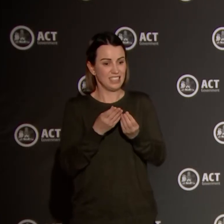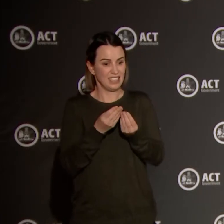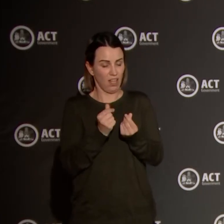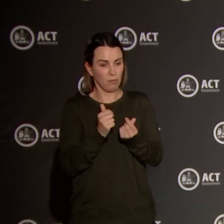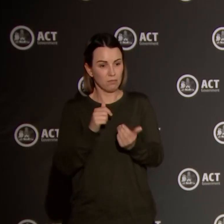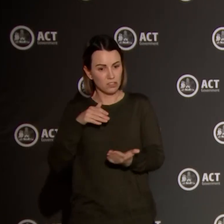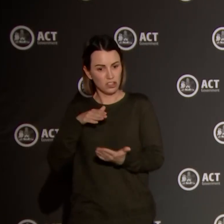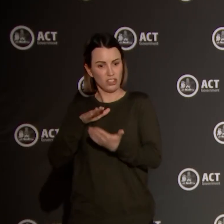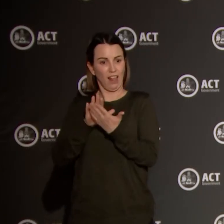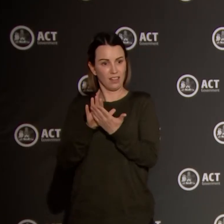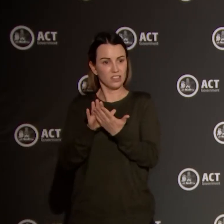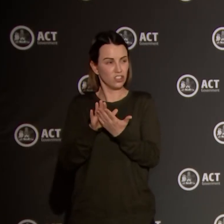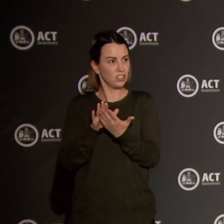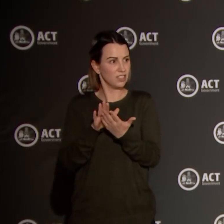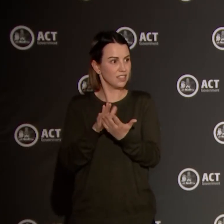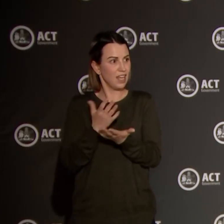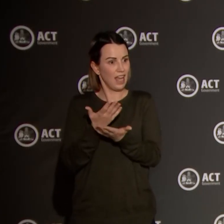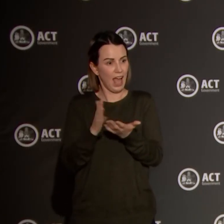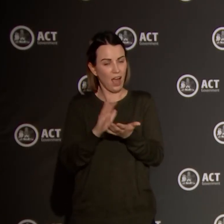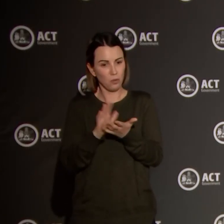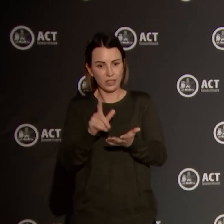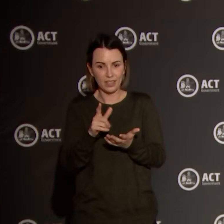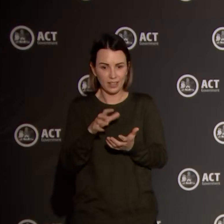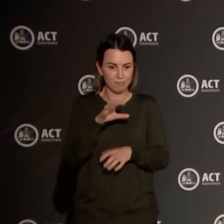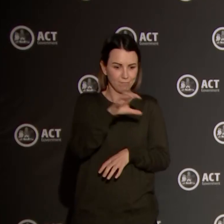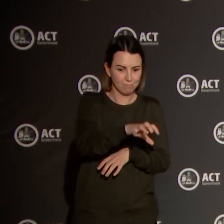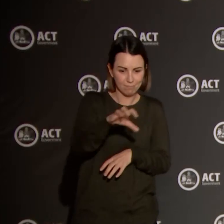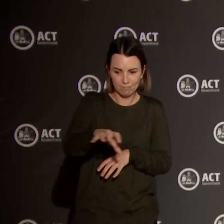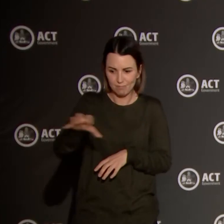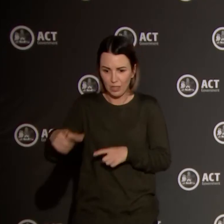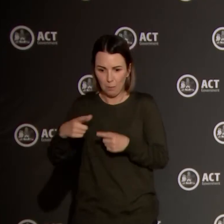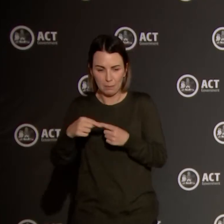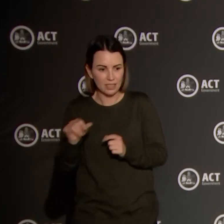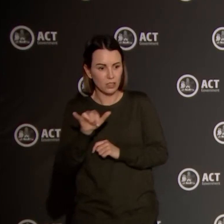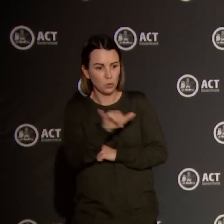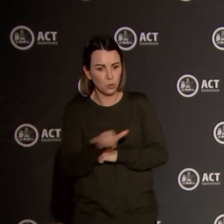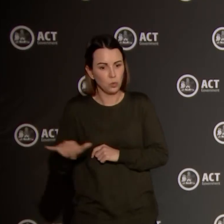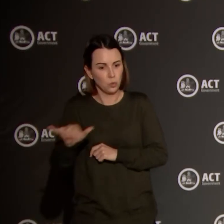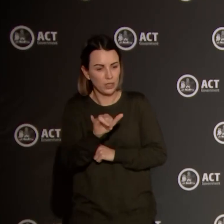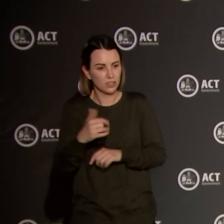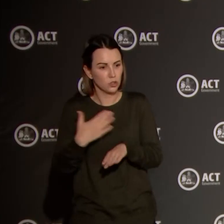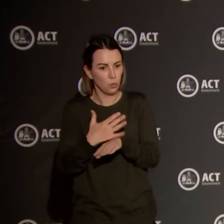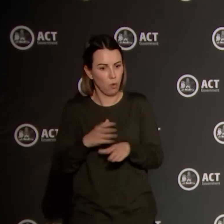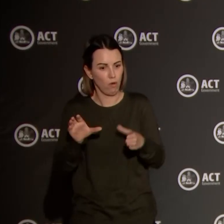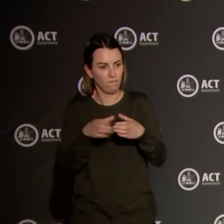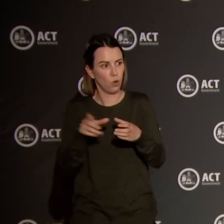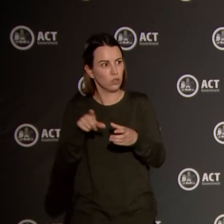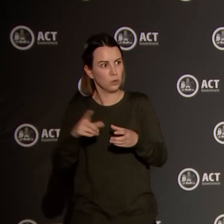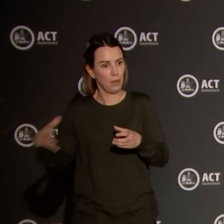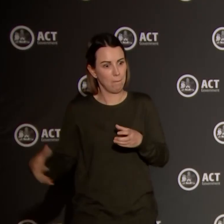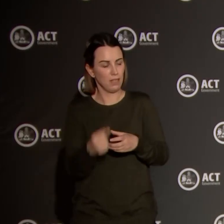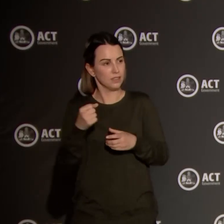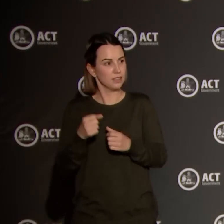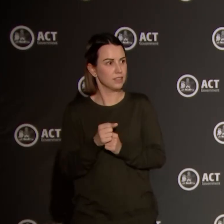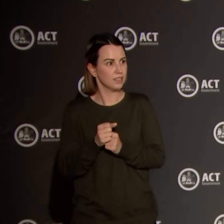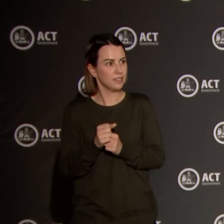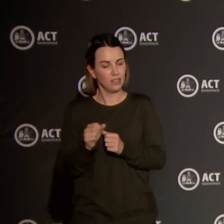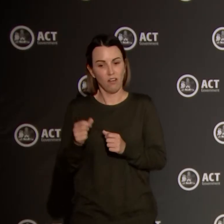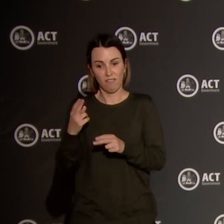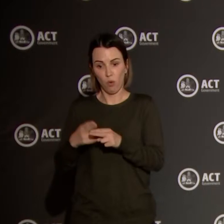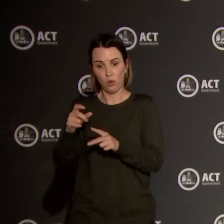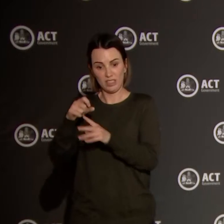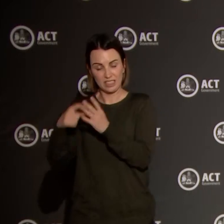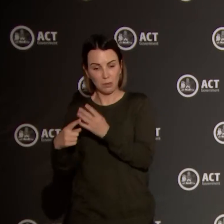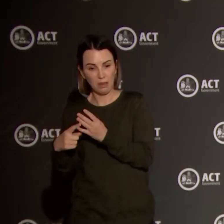challenges associated with identifying the workforce in disability settings, and also creating a direction that